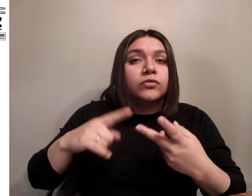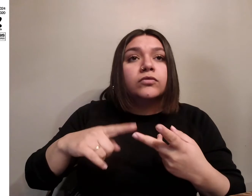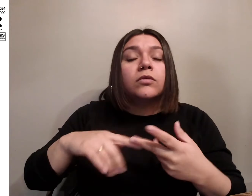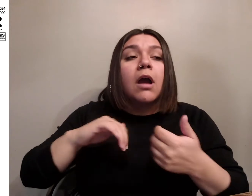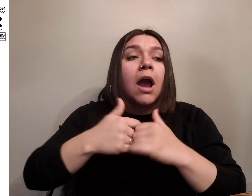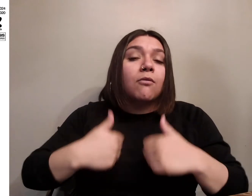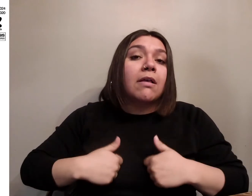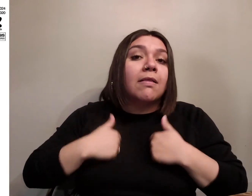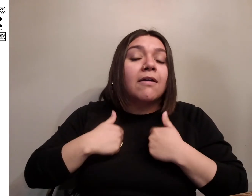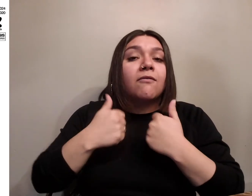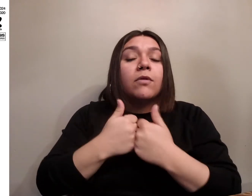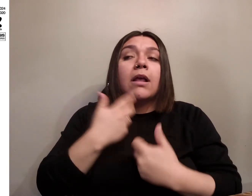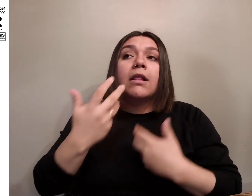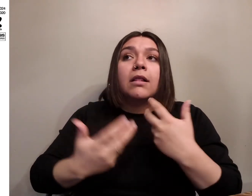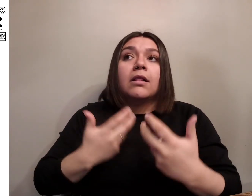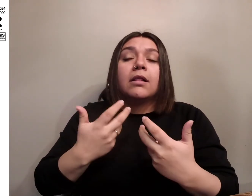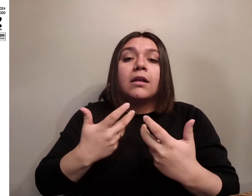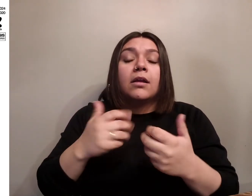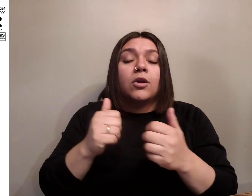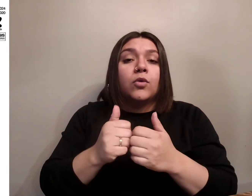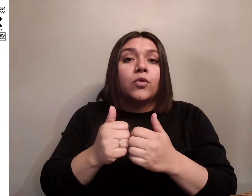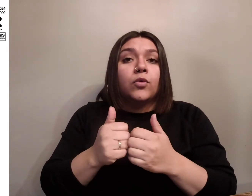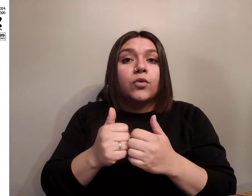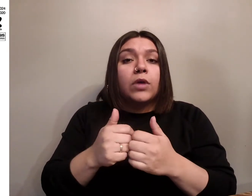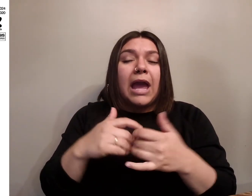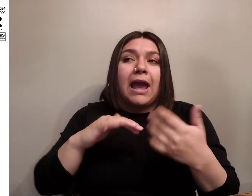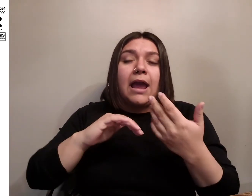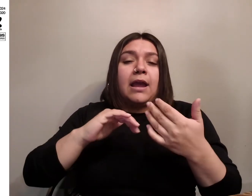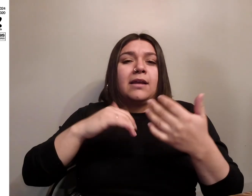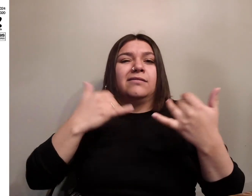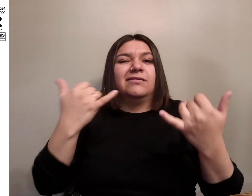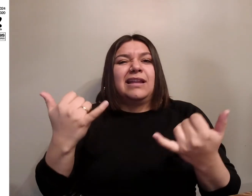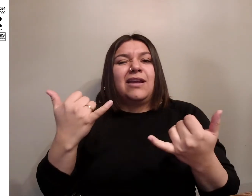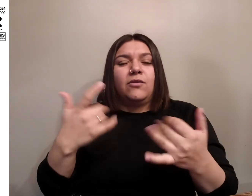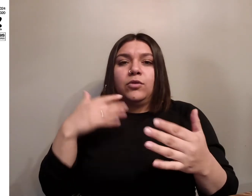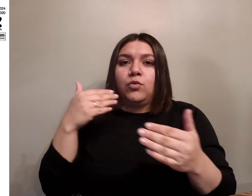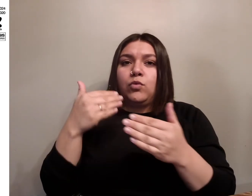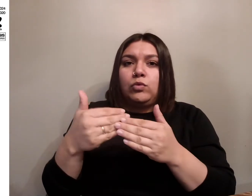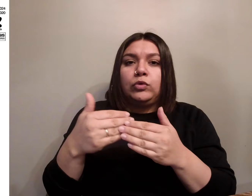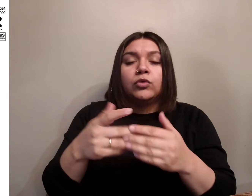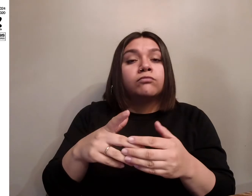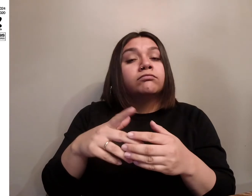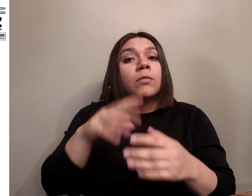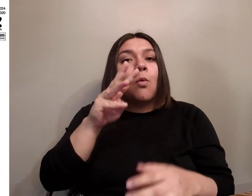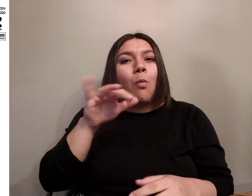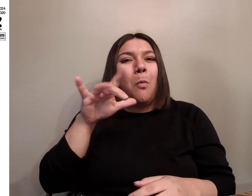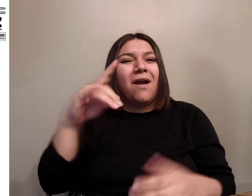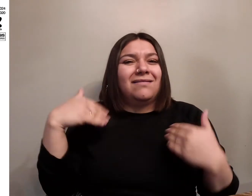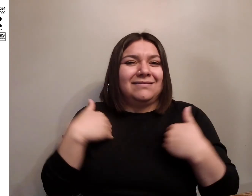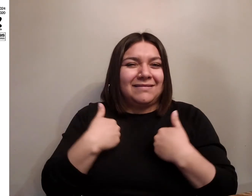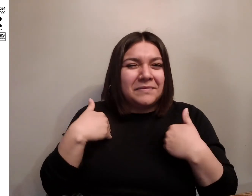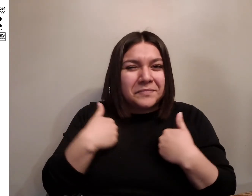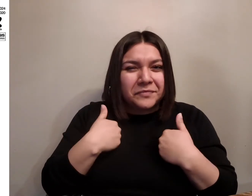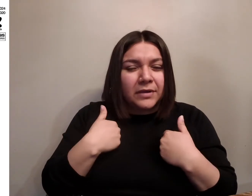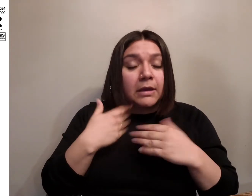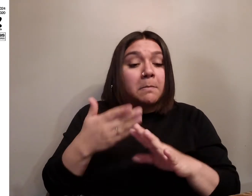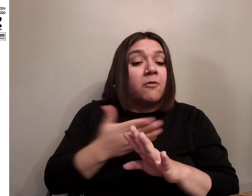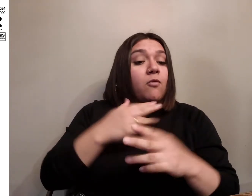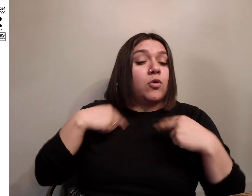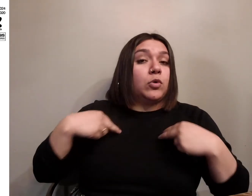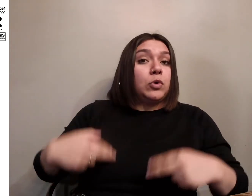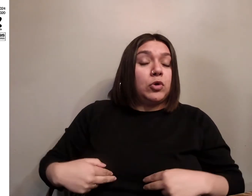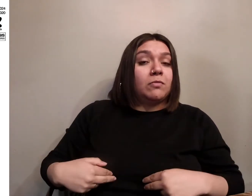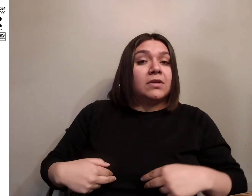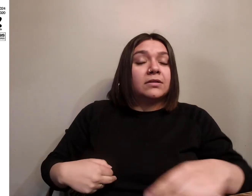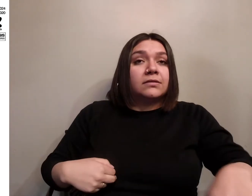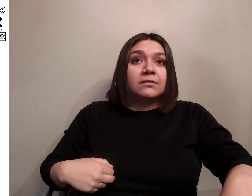we live with animals and how we live. More of us live increasingly closer to